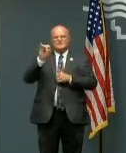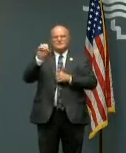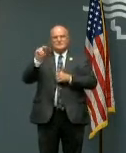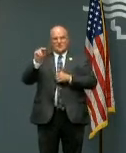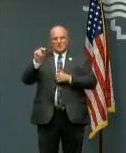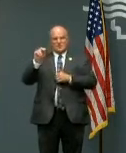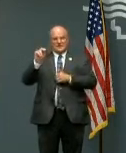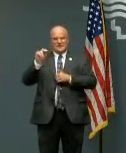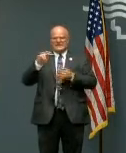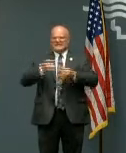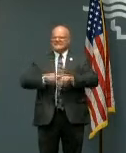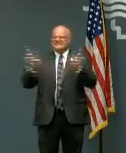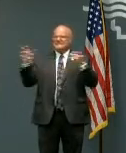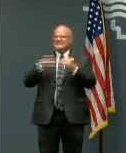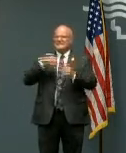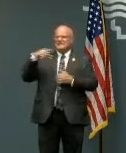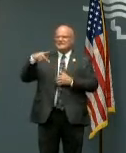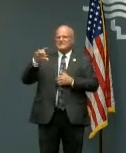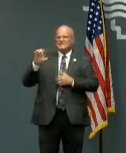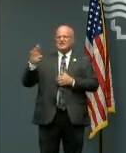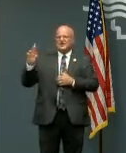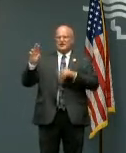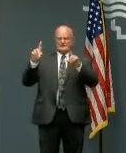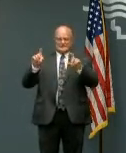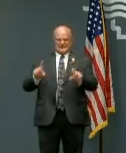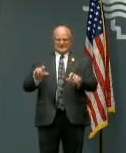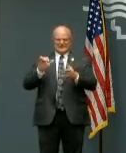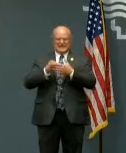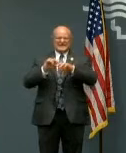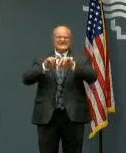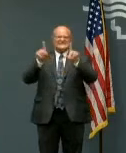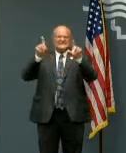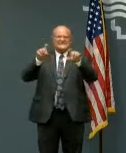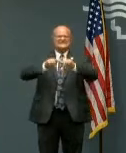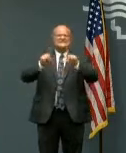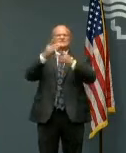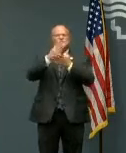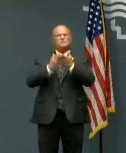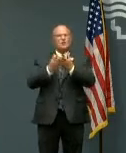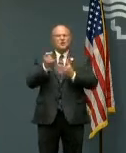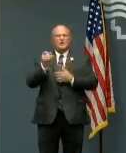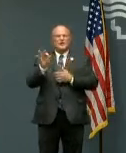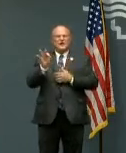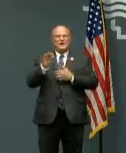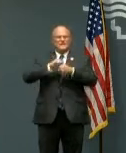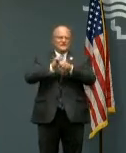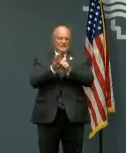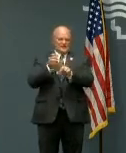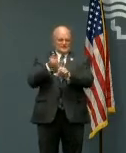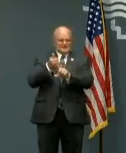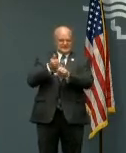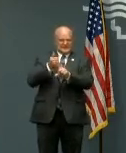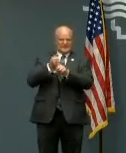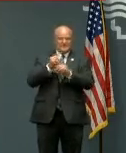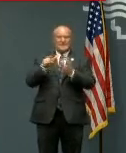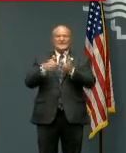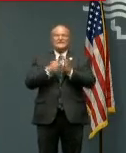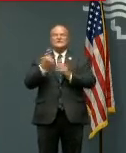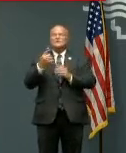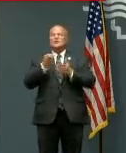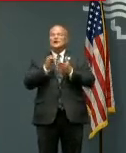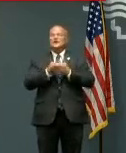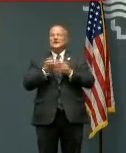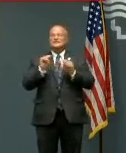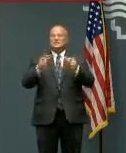different than the PCR test. That tests a different part of the virus. This is one that